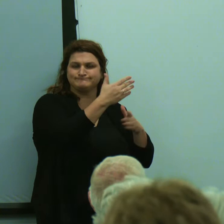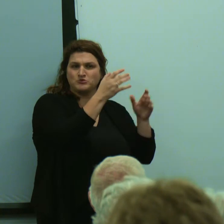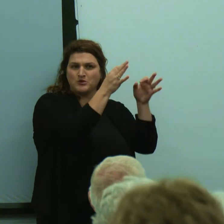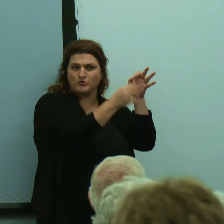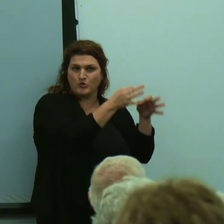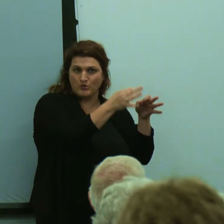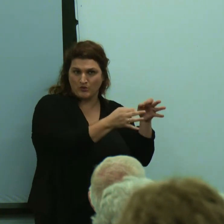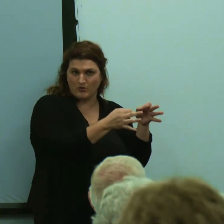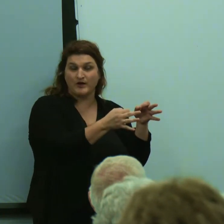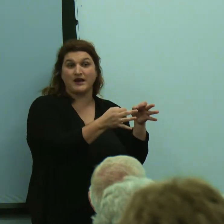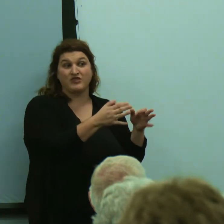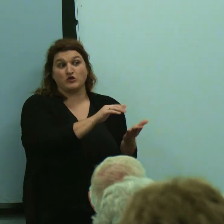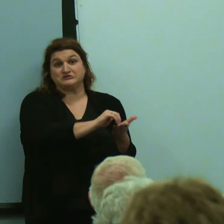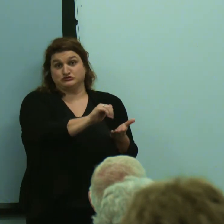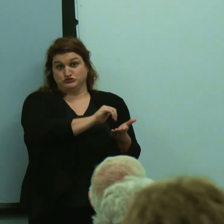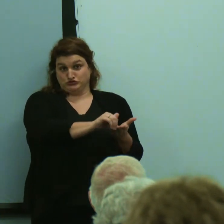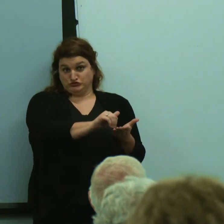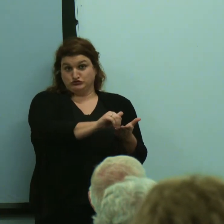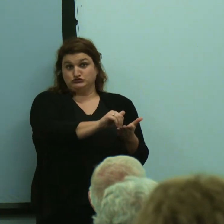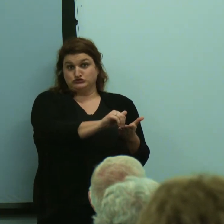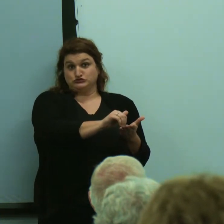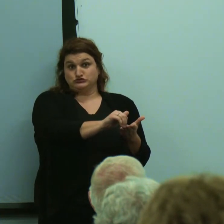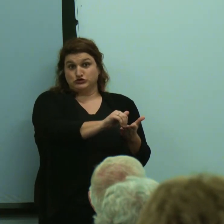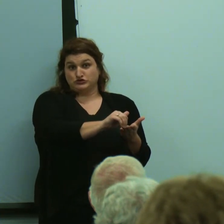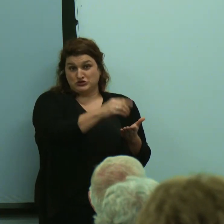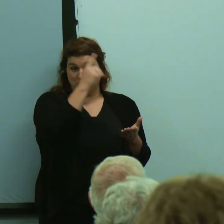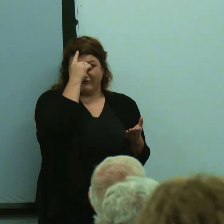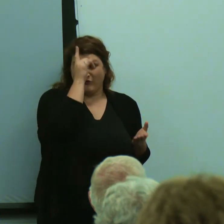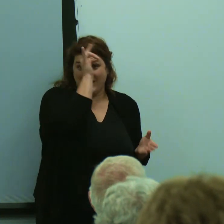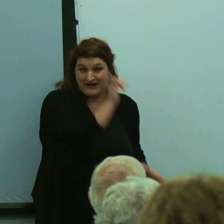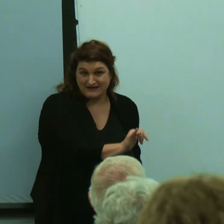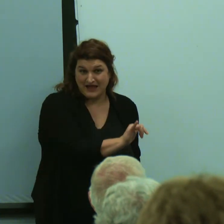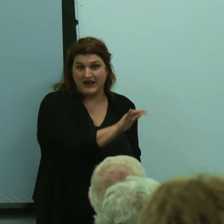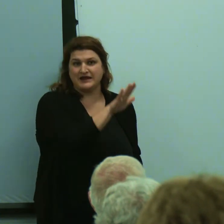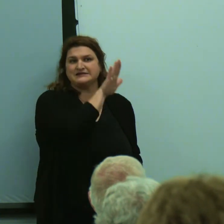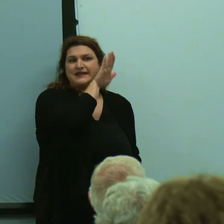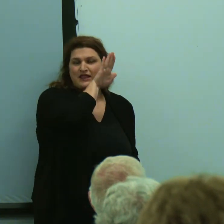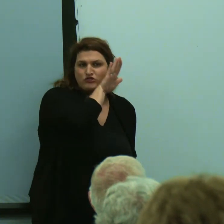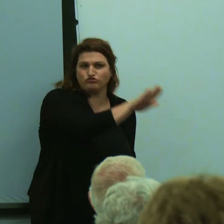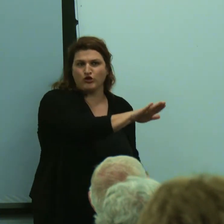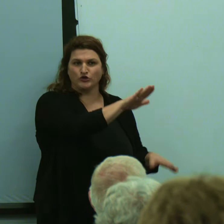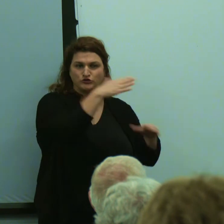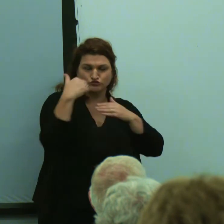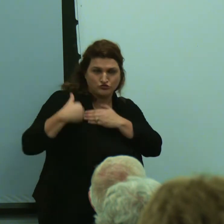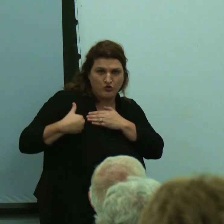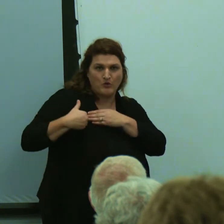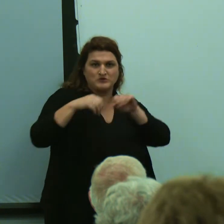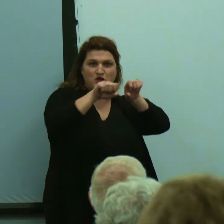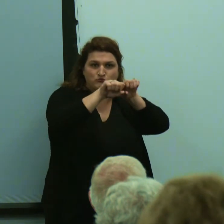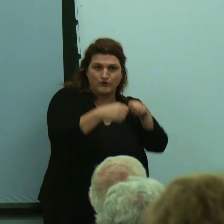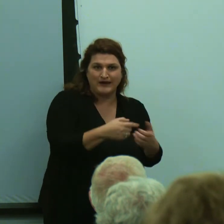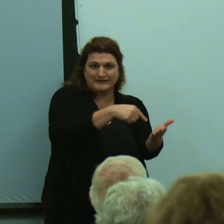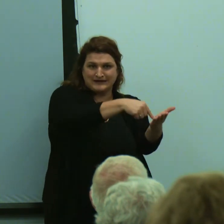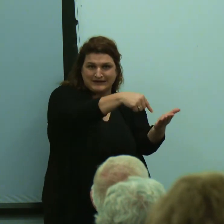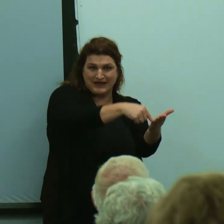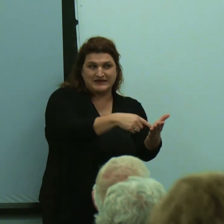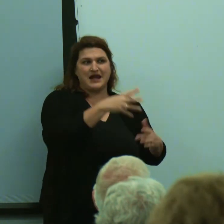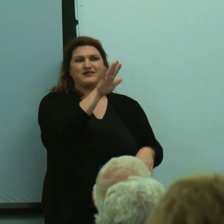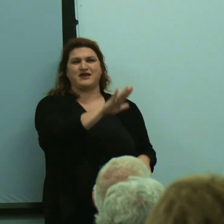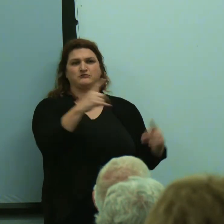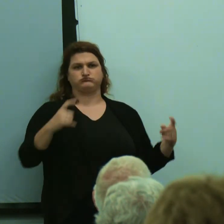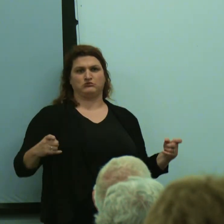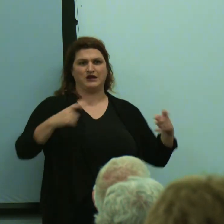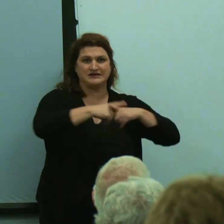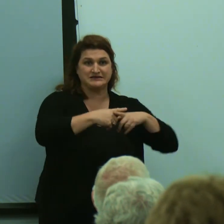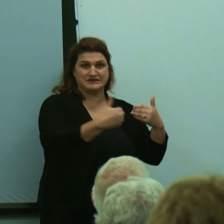that appellate judges, as a group, were given a role in breaking deadlocks, and that was a problem with separation of powers.